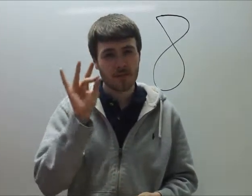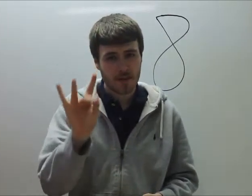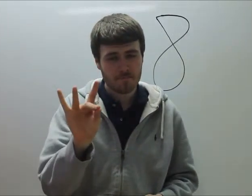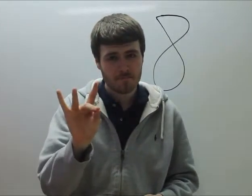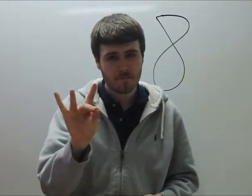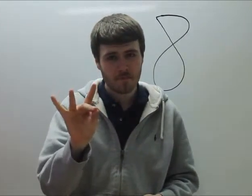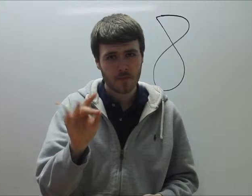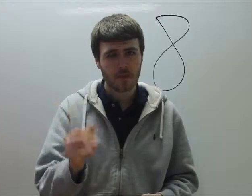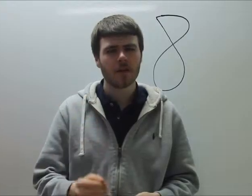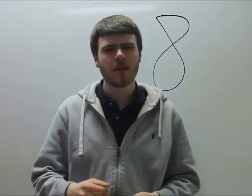8.